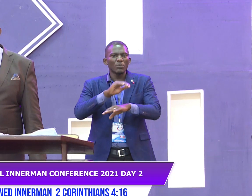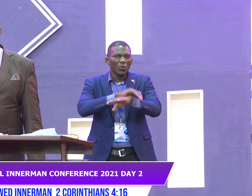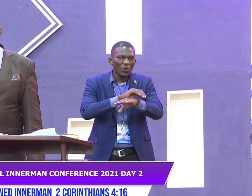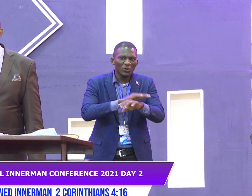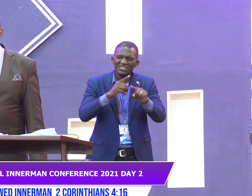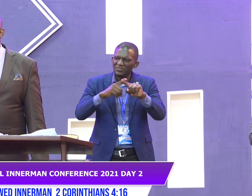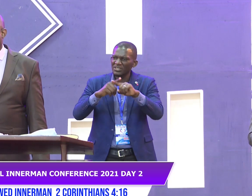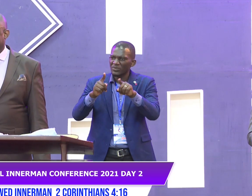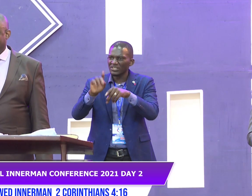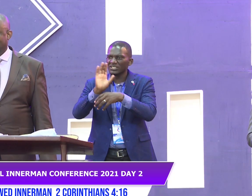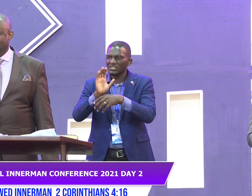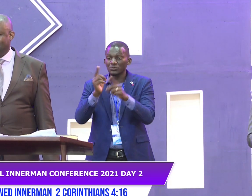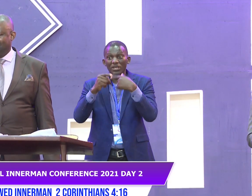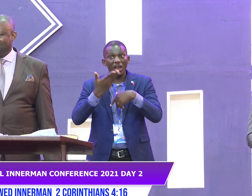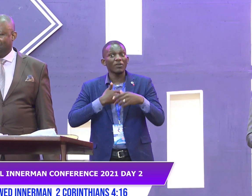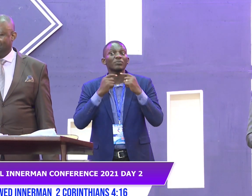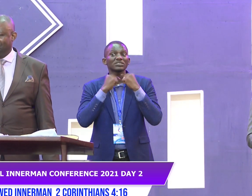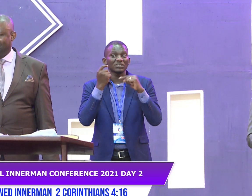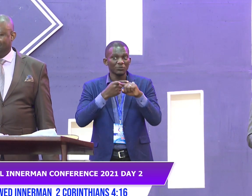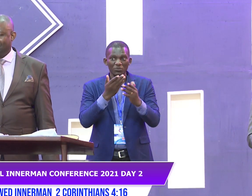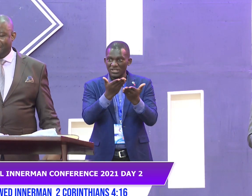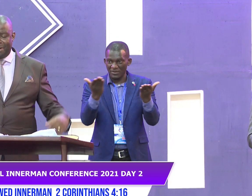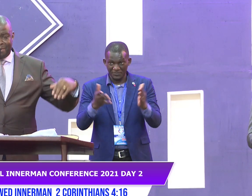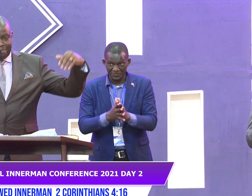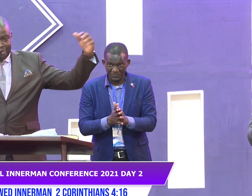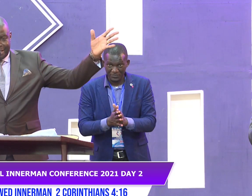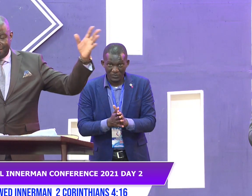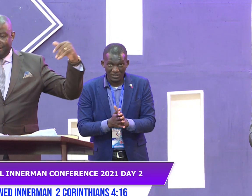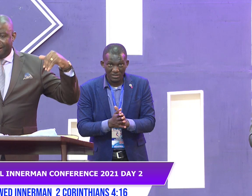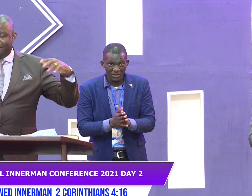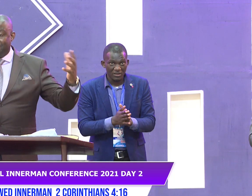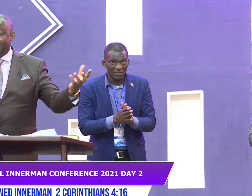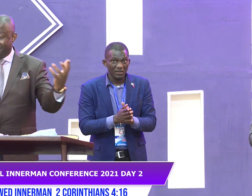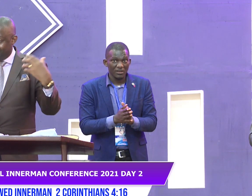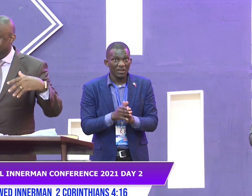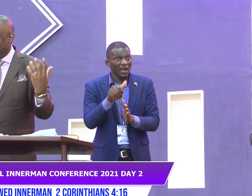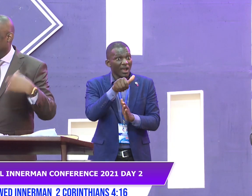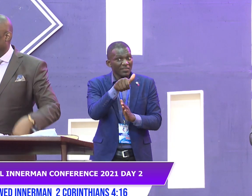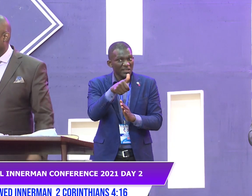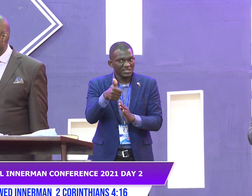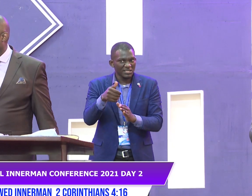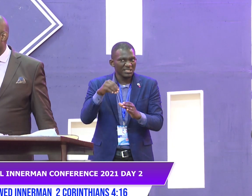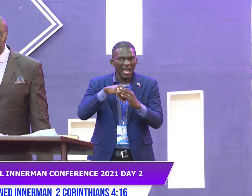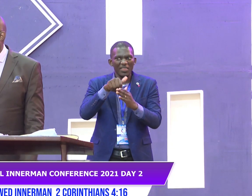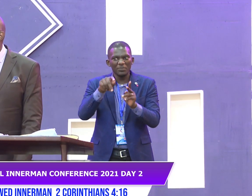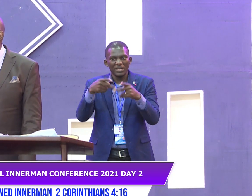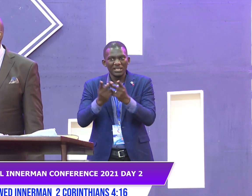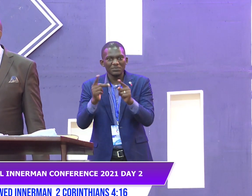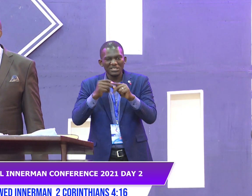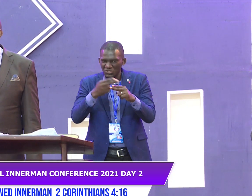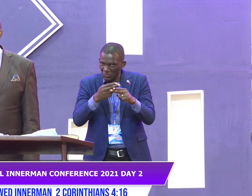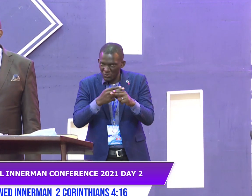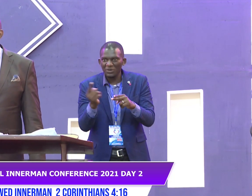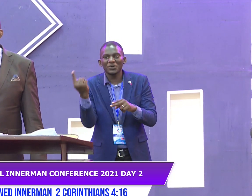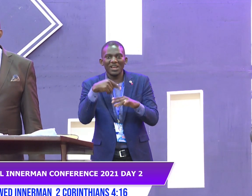year's conference, we are going to have pastors from different branches that we have been with. Branch ndala na iba kenda kujaba tuwe igateko. Though they are in the